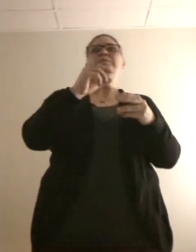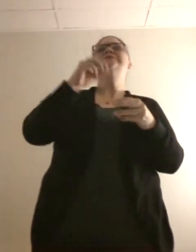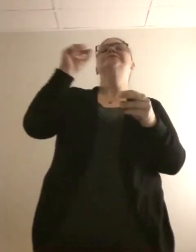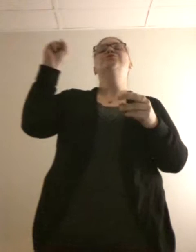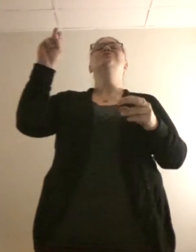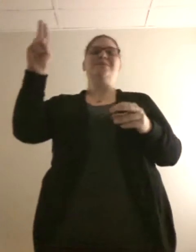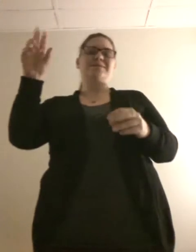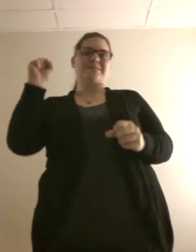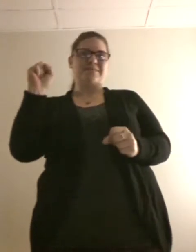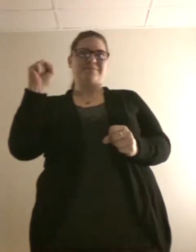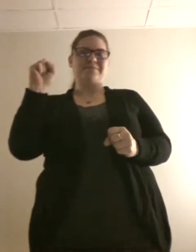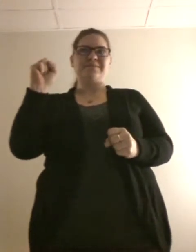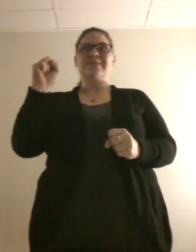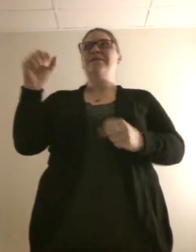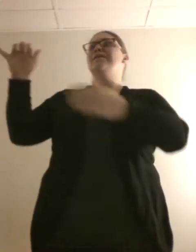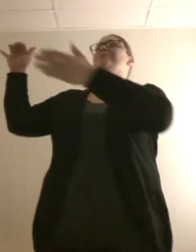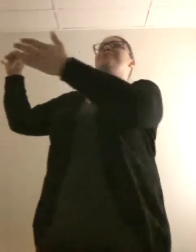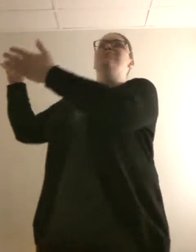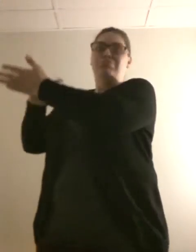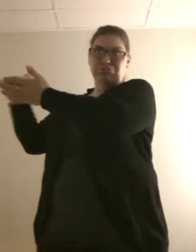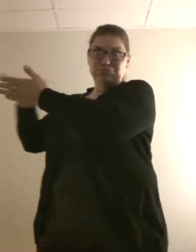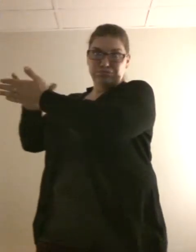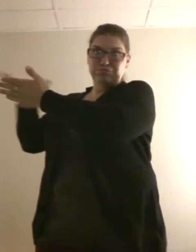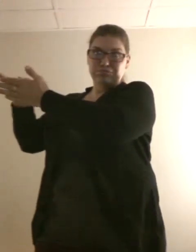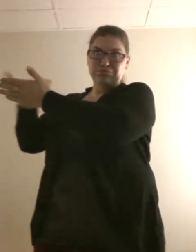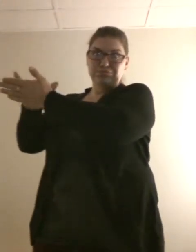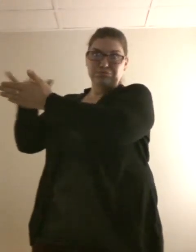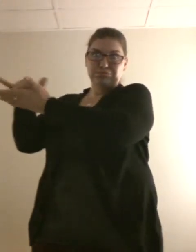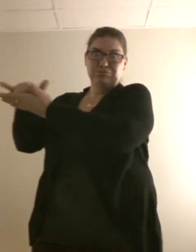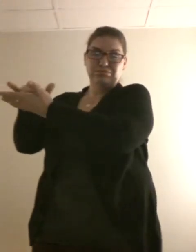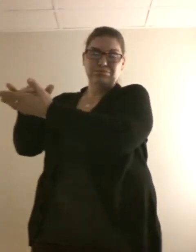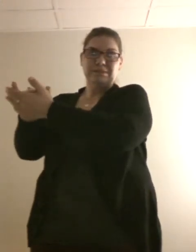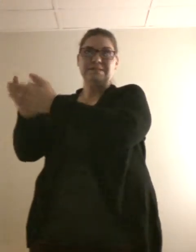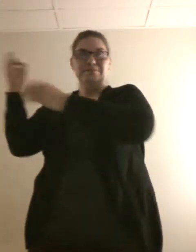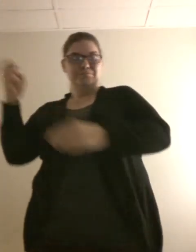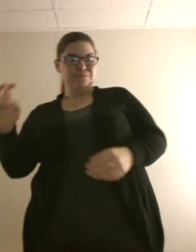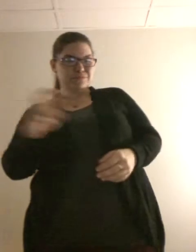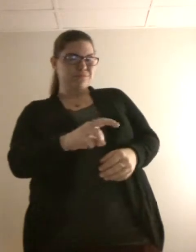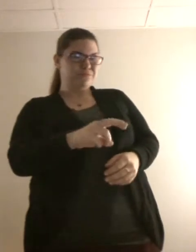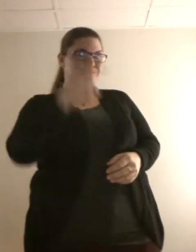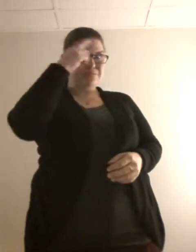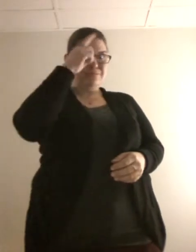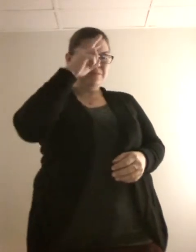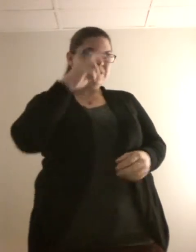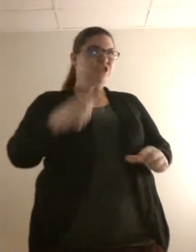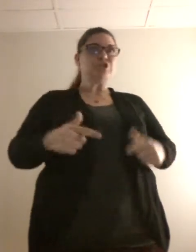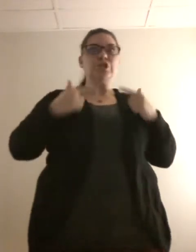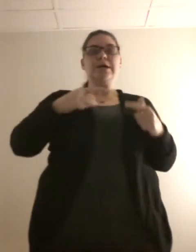A crazy big city like New York. And then, when she went to New Mexico, she lived out in the desert. And she loved them